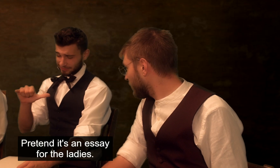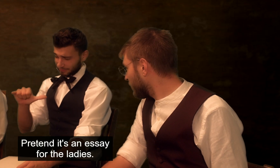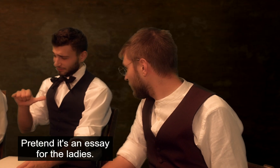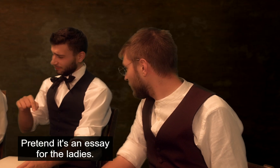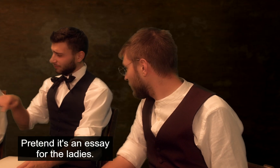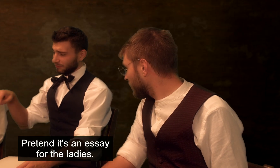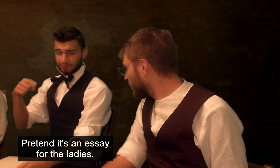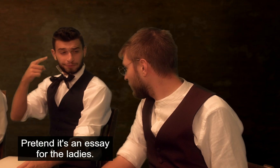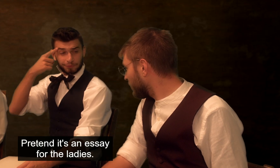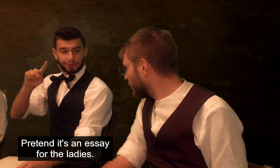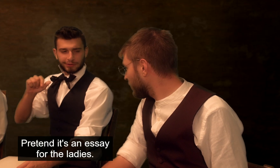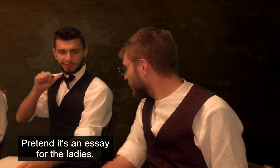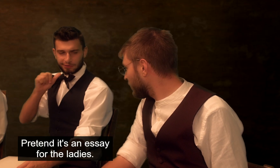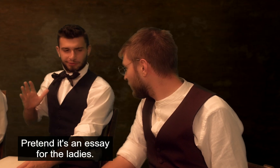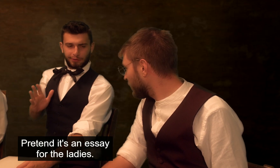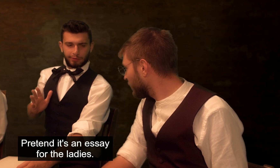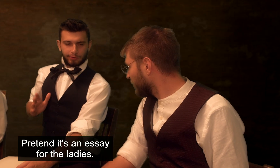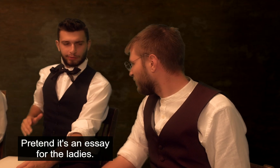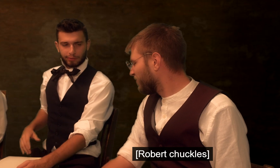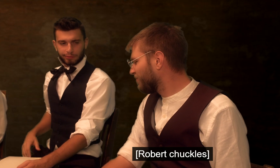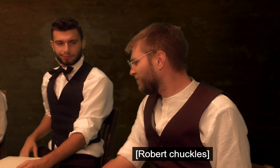Pretend it's an essay for the ladies.